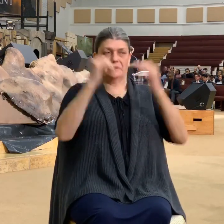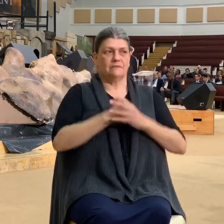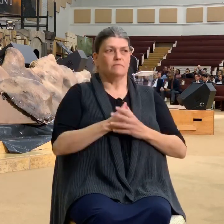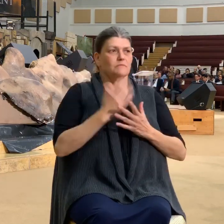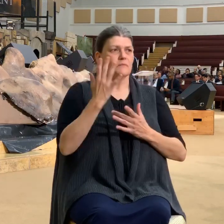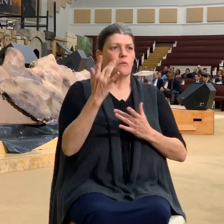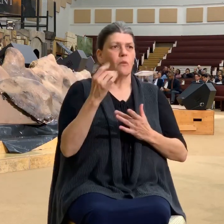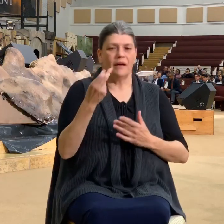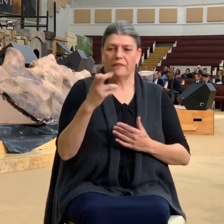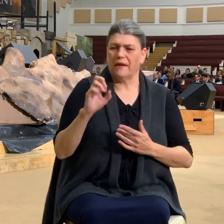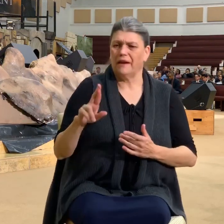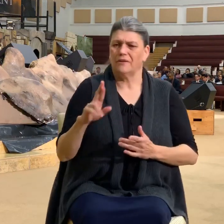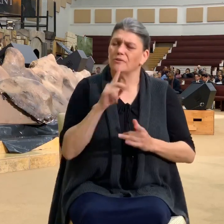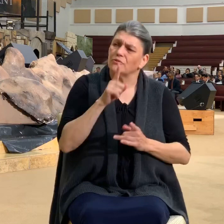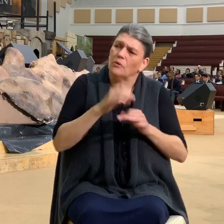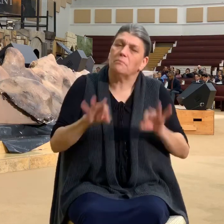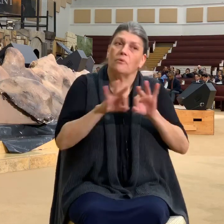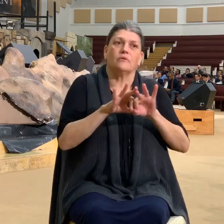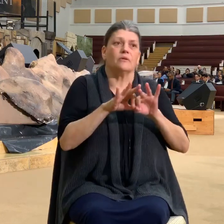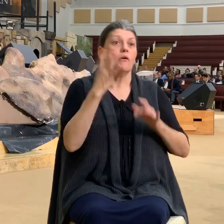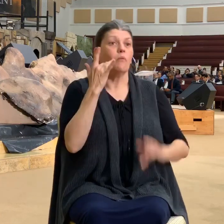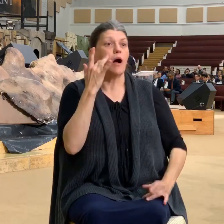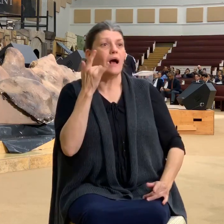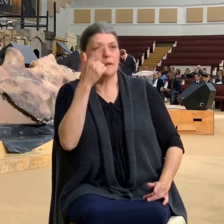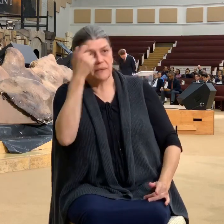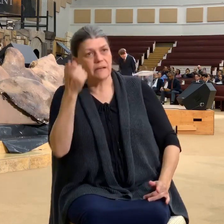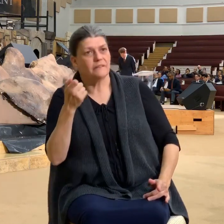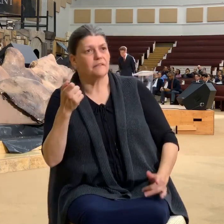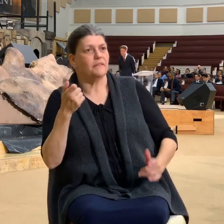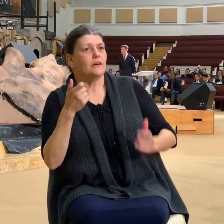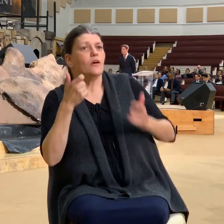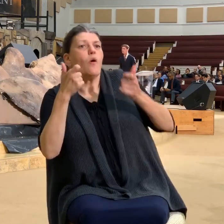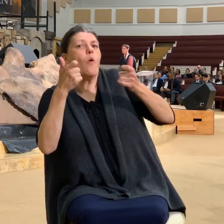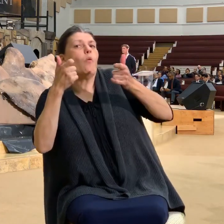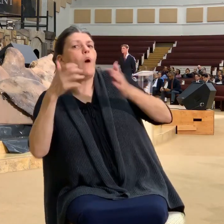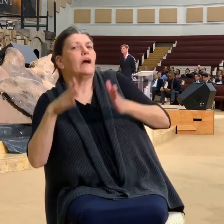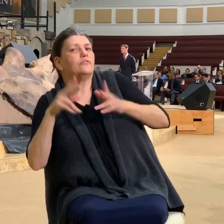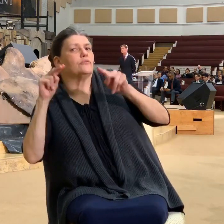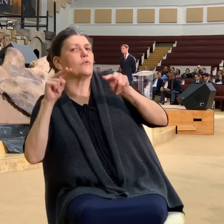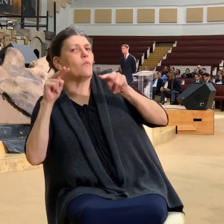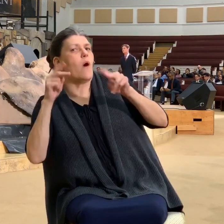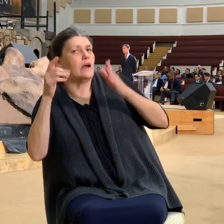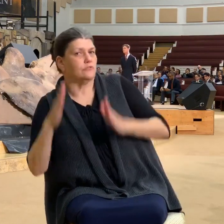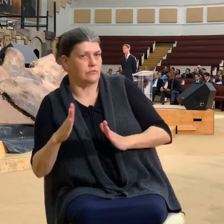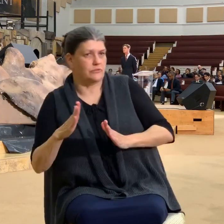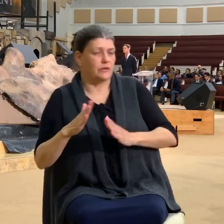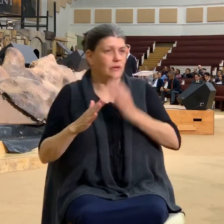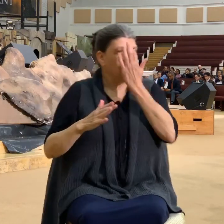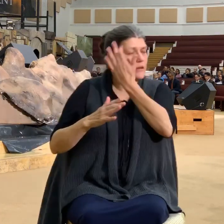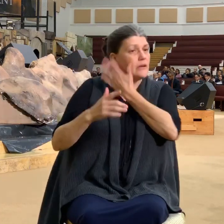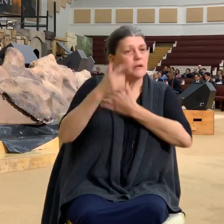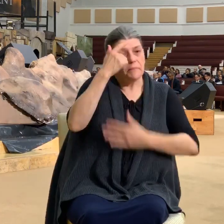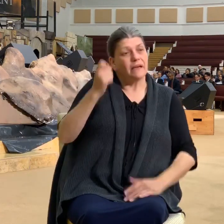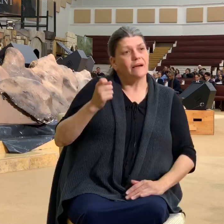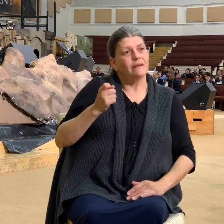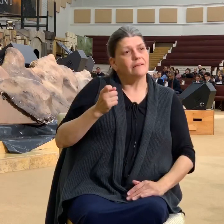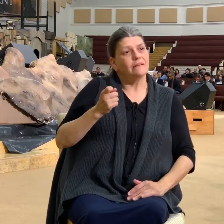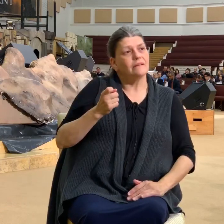hair issue? Why is hair so important? Because of the watchers. It's what Enoch called them. It's what Daniel talked about. Because there